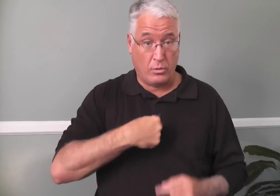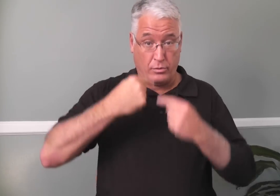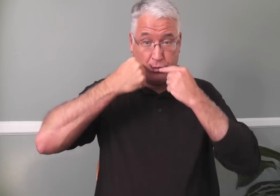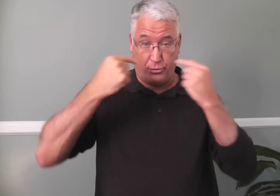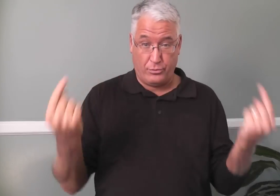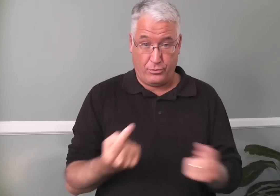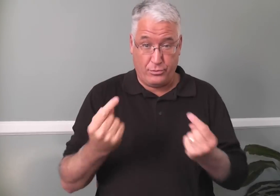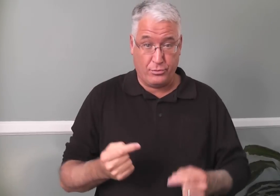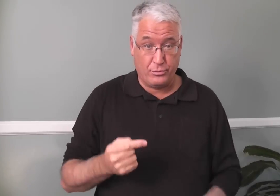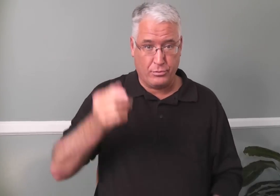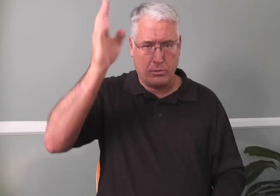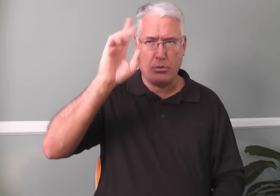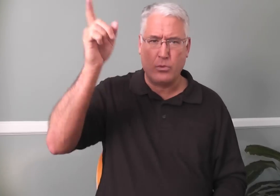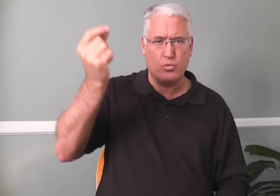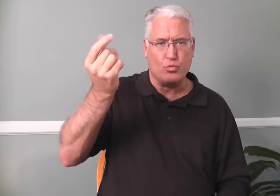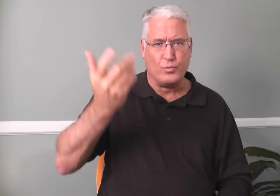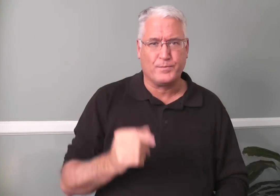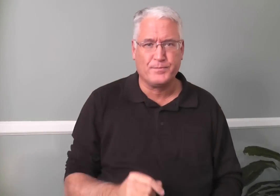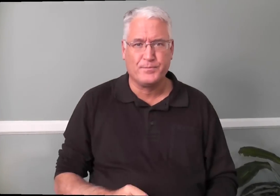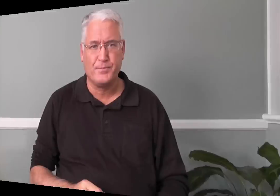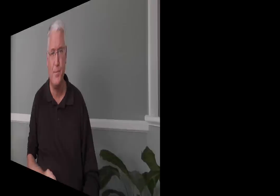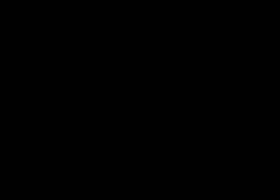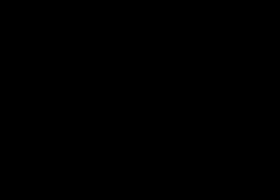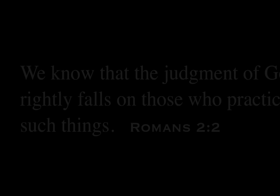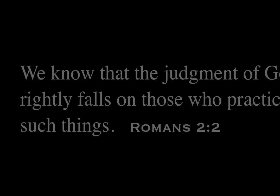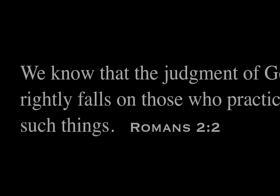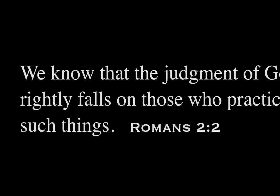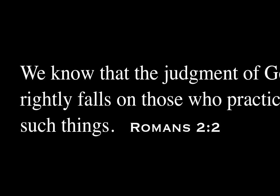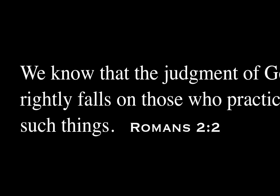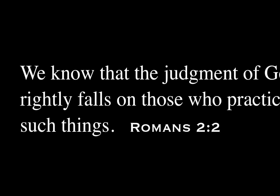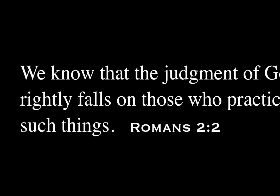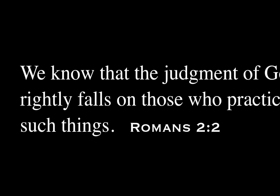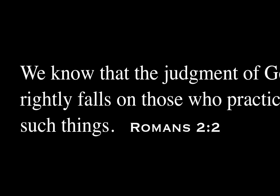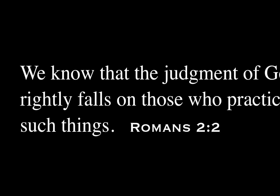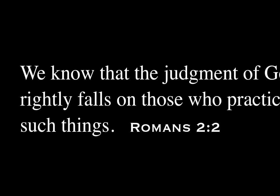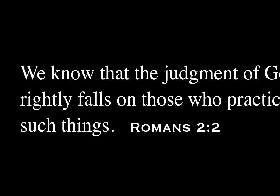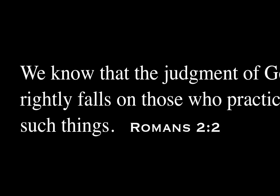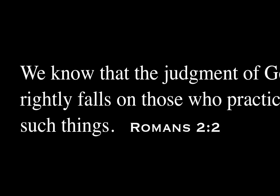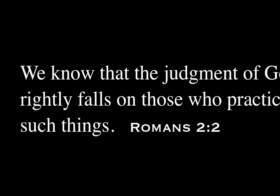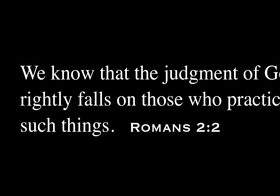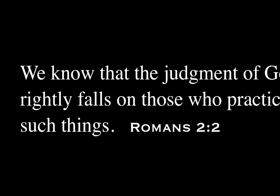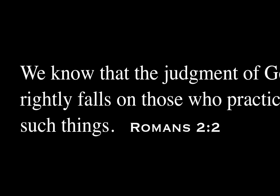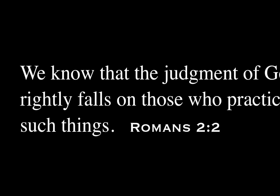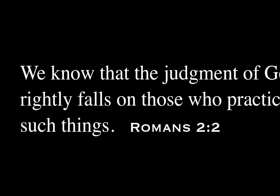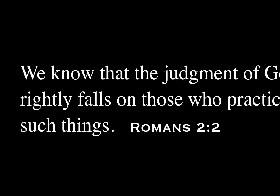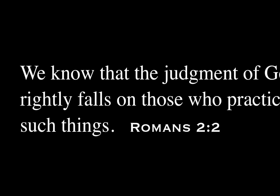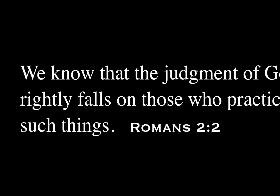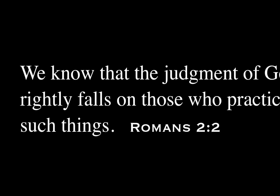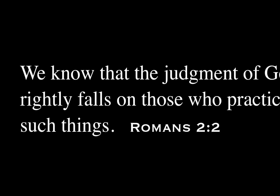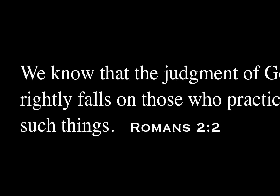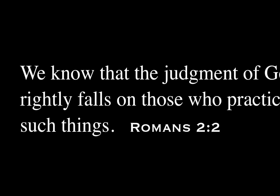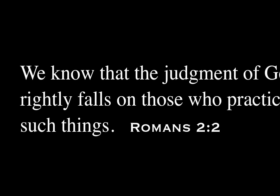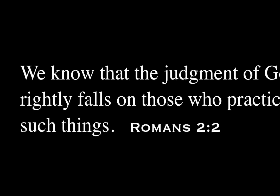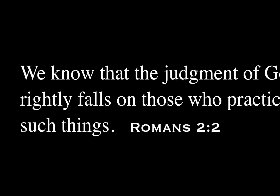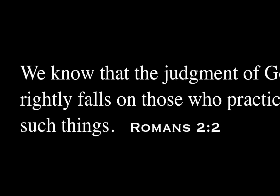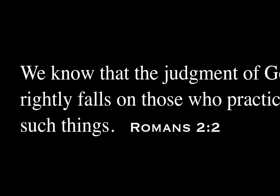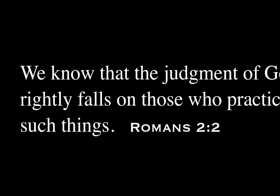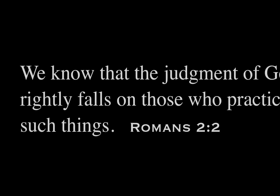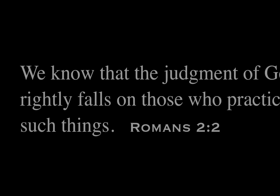sees sin. What does God do? We know that the judgment of God rightly falls on those who practice such things.